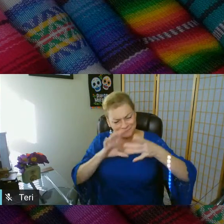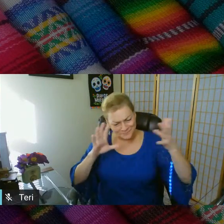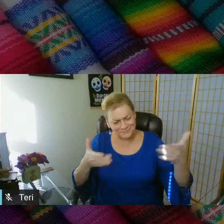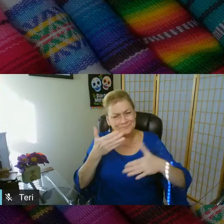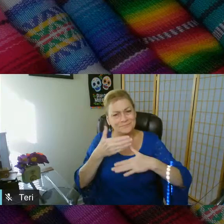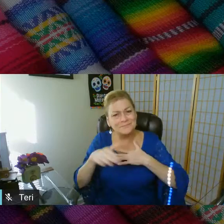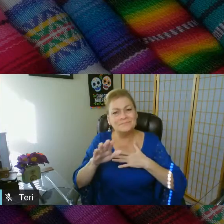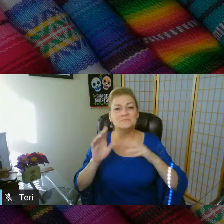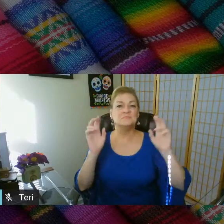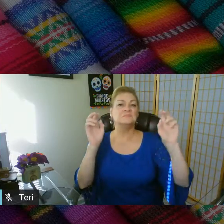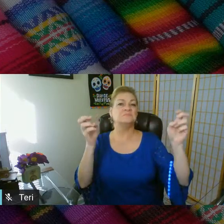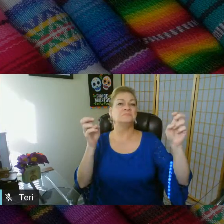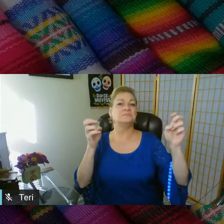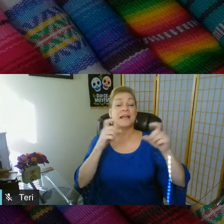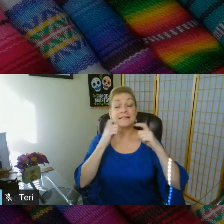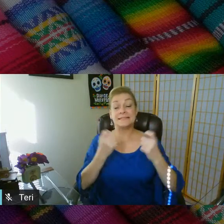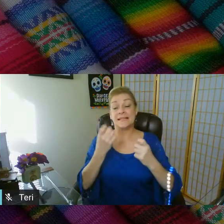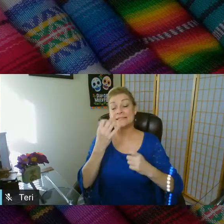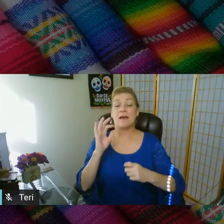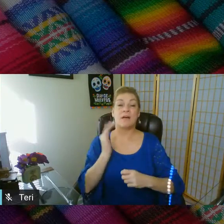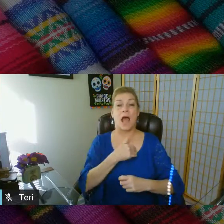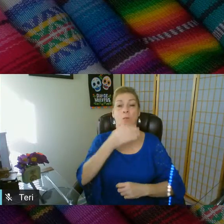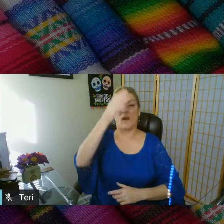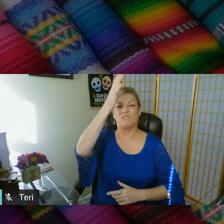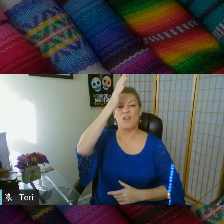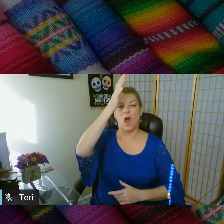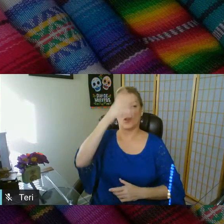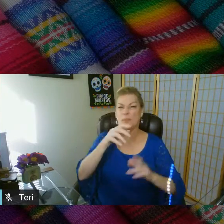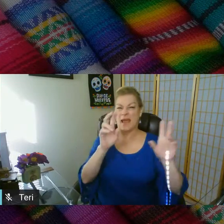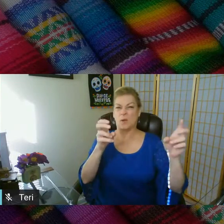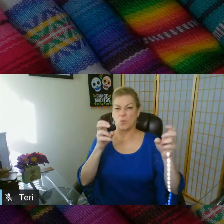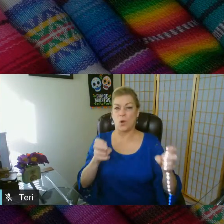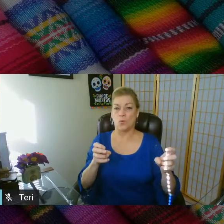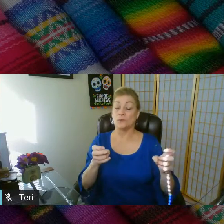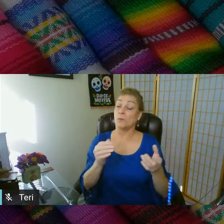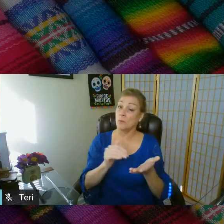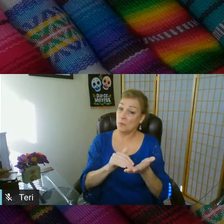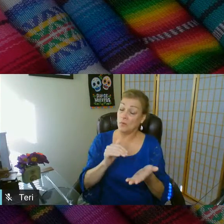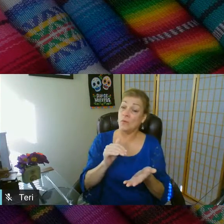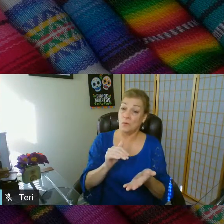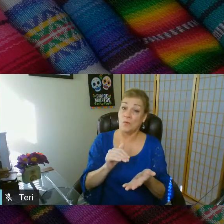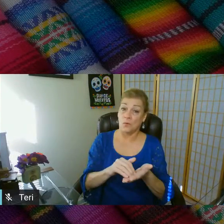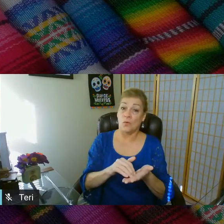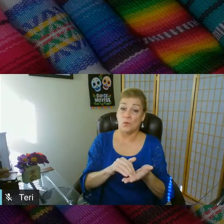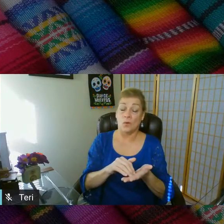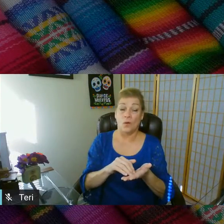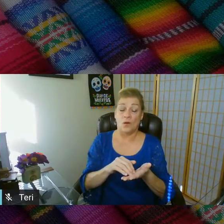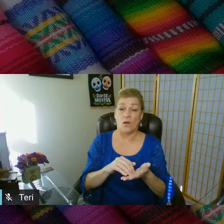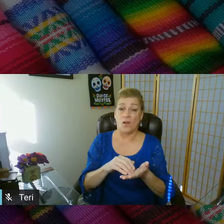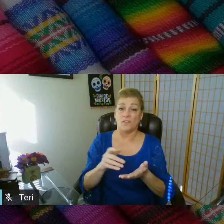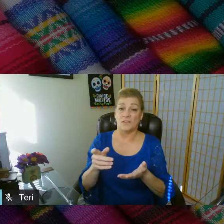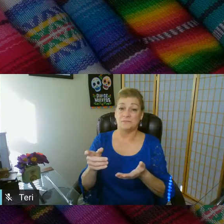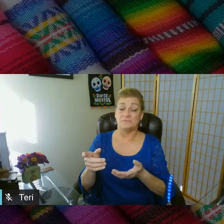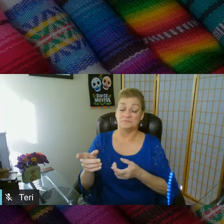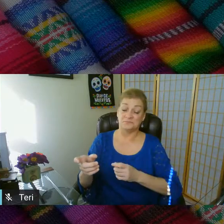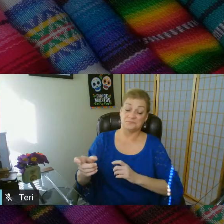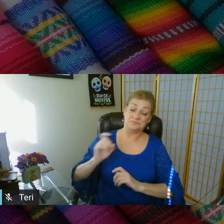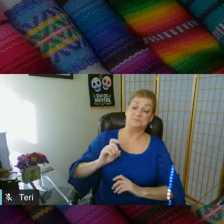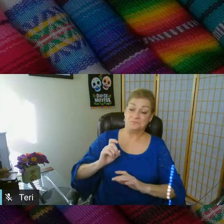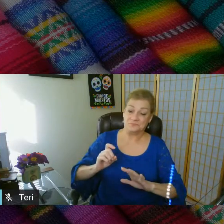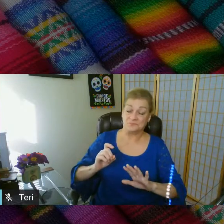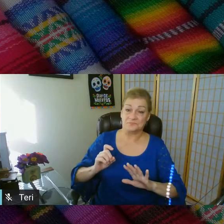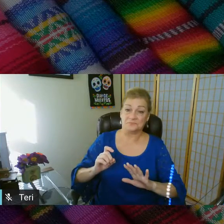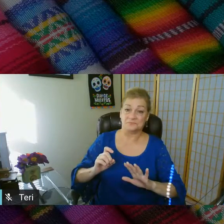of our fathers. That quote from scripture that is often, put onto us as a